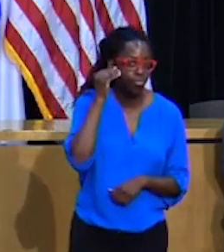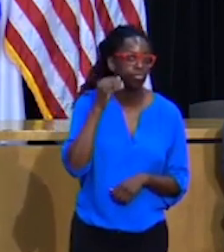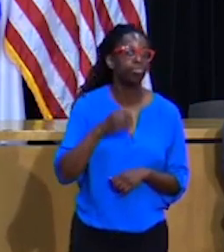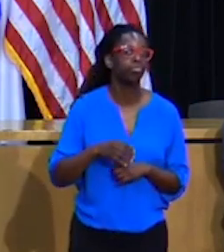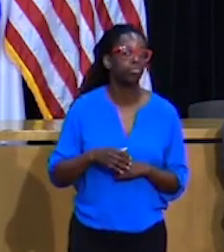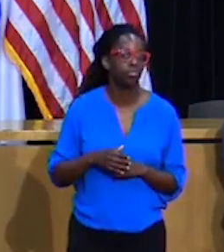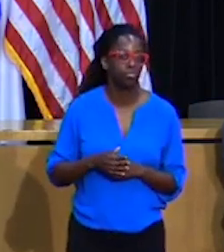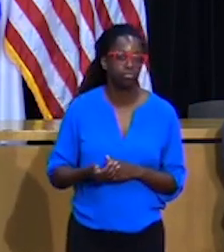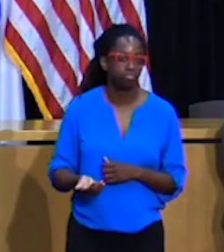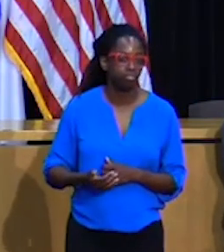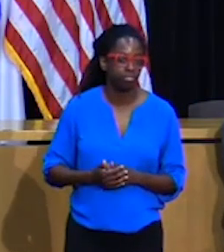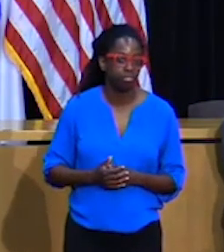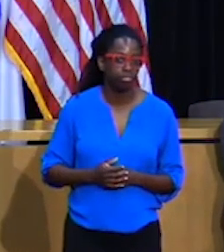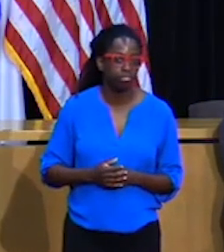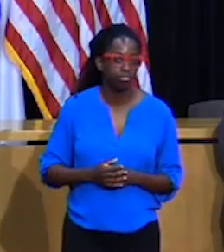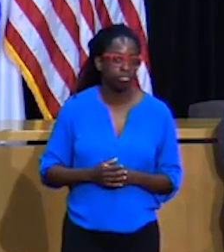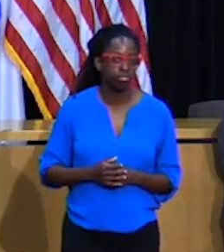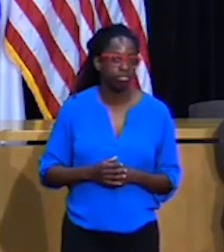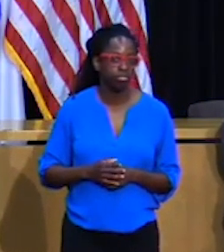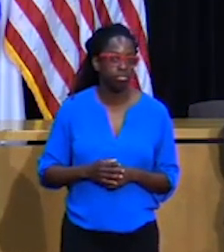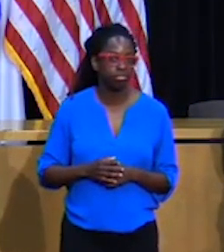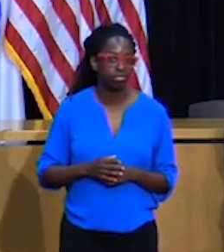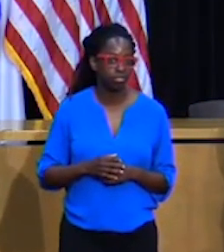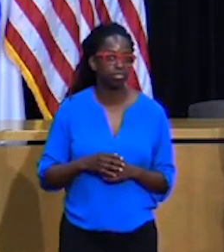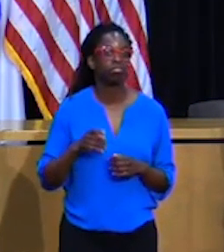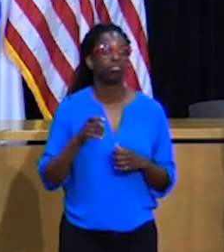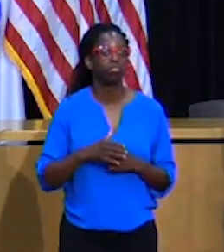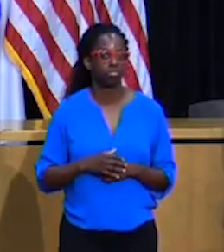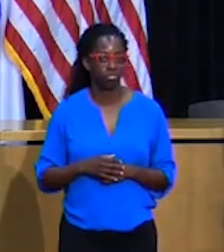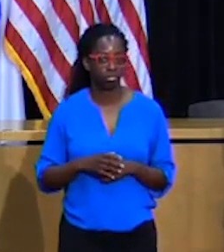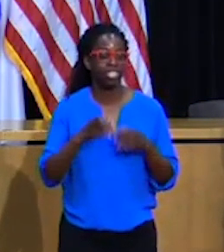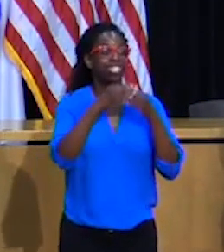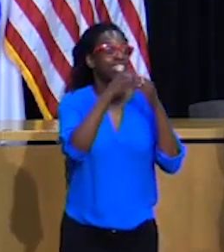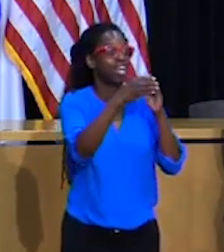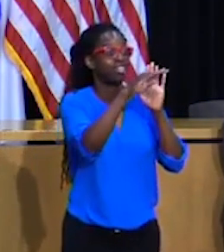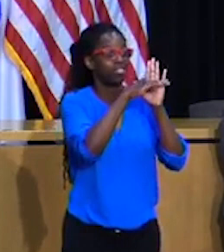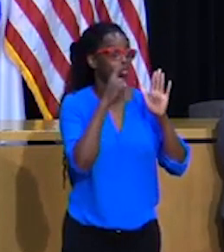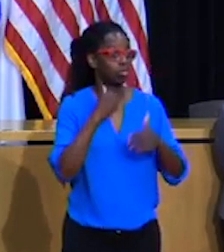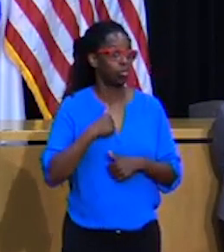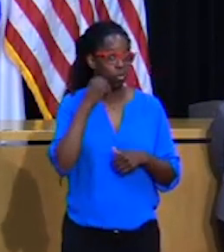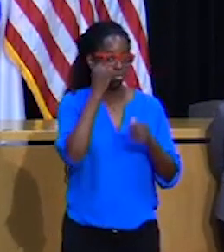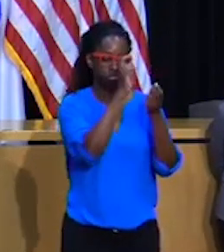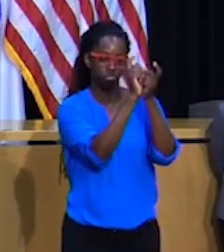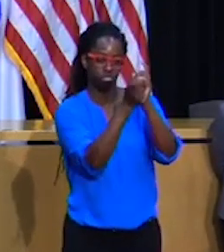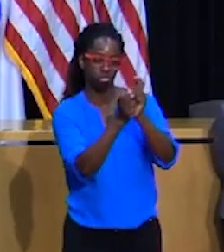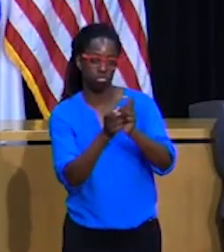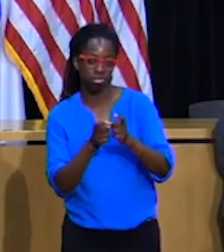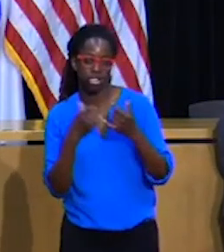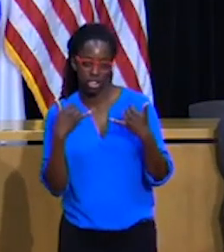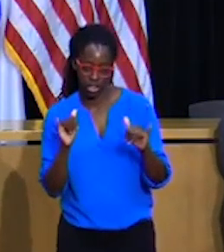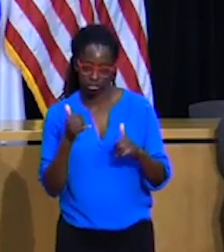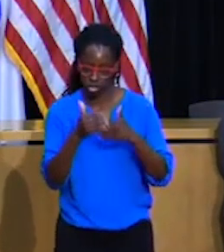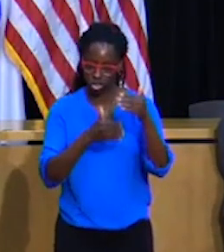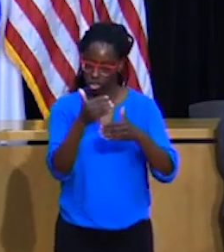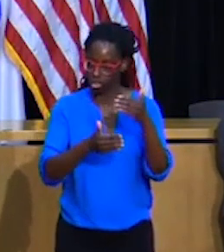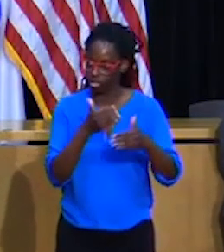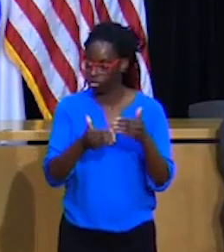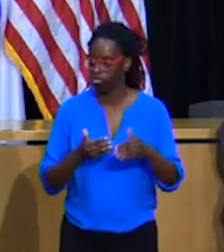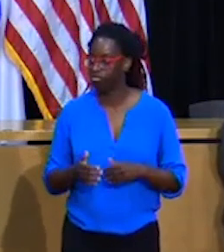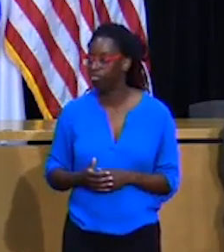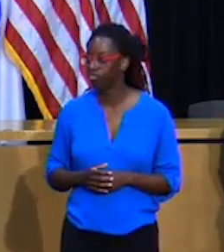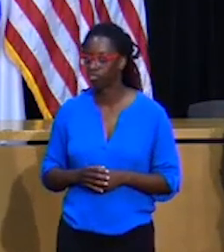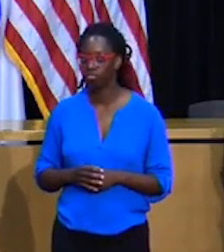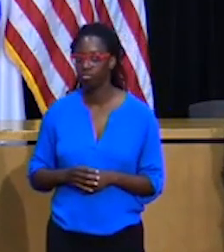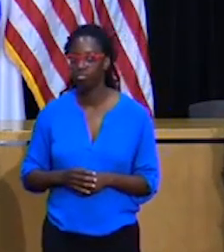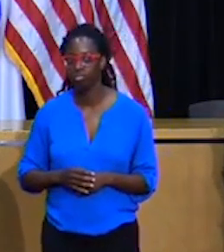It seems like wearing face coverings are a really important part of this recommendation. And yet, are you really expecting a second grader to